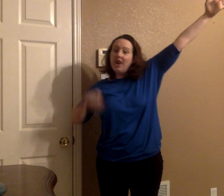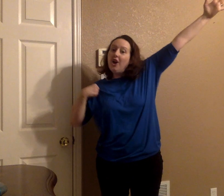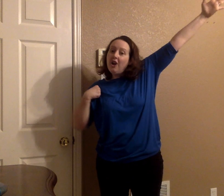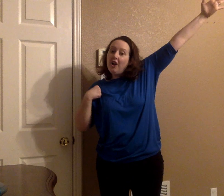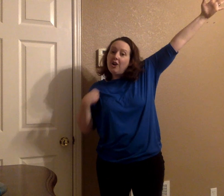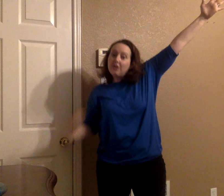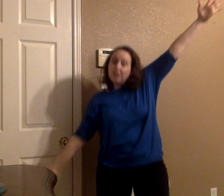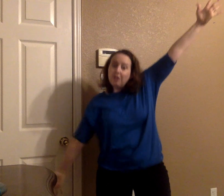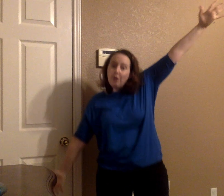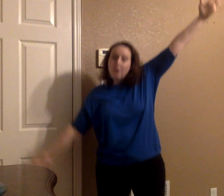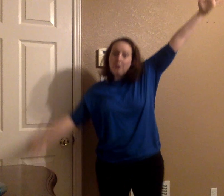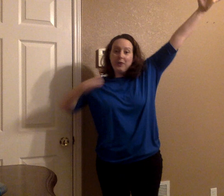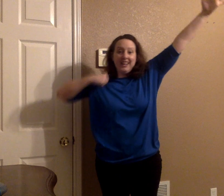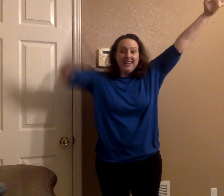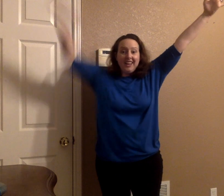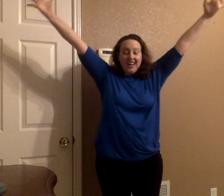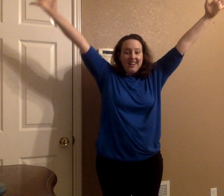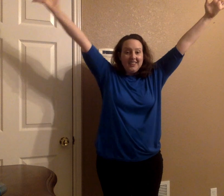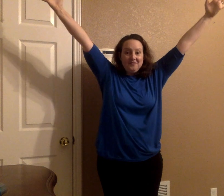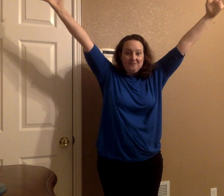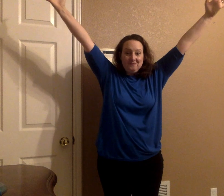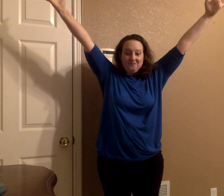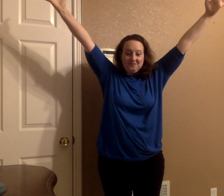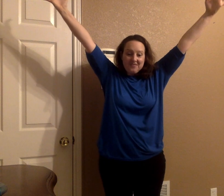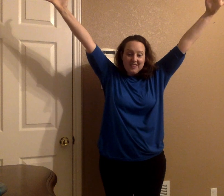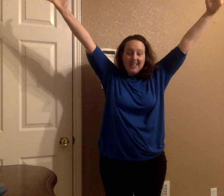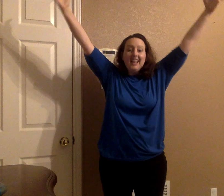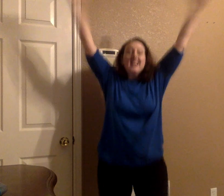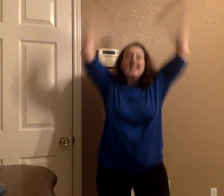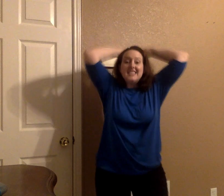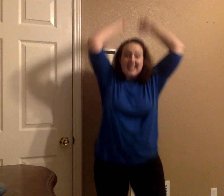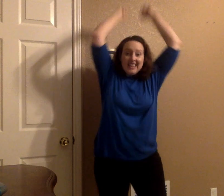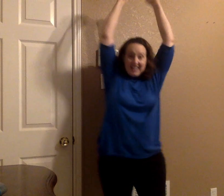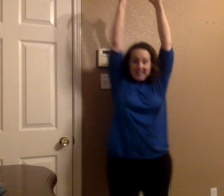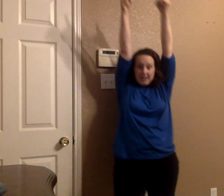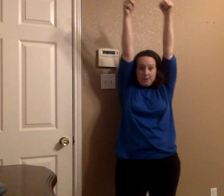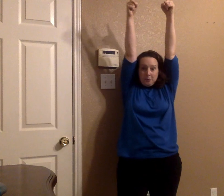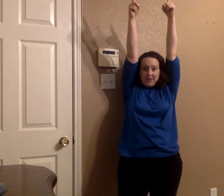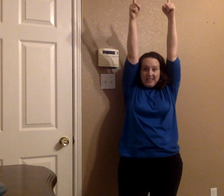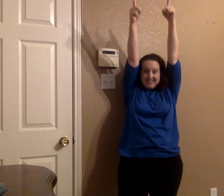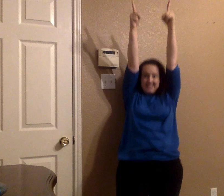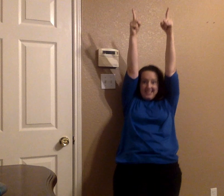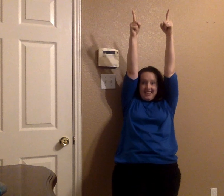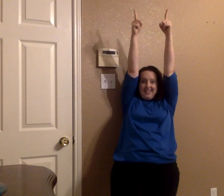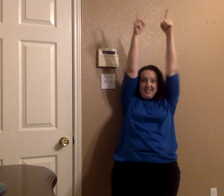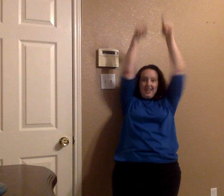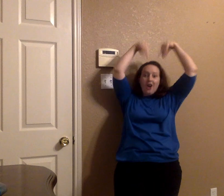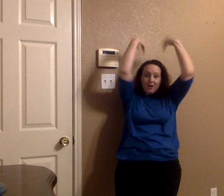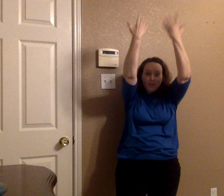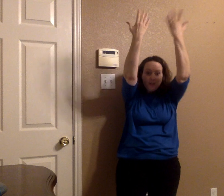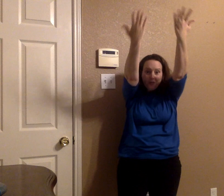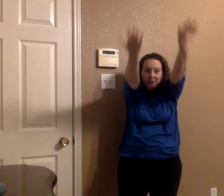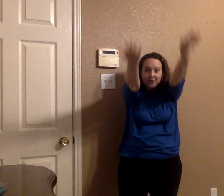Gloria, to him we sing, Gloria.